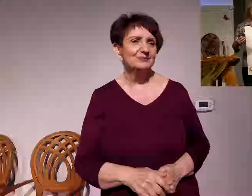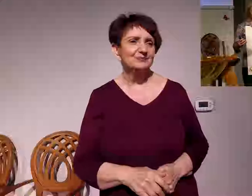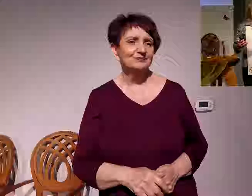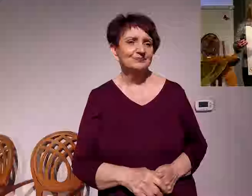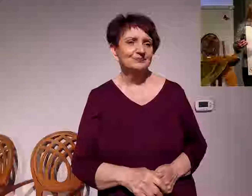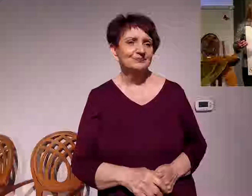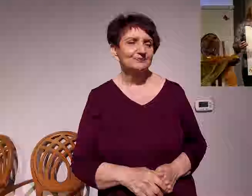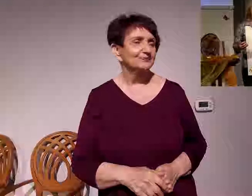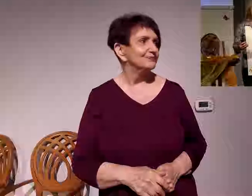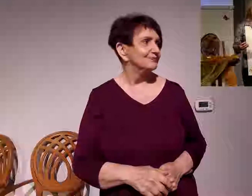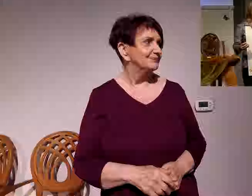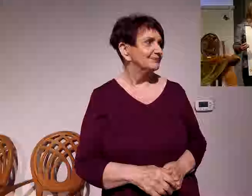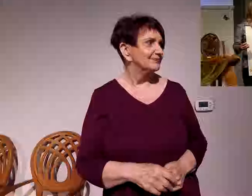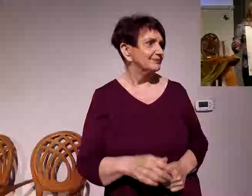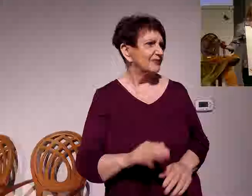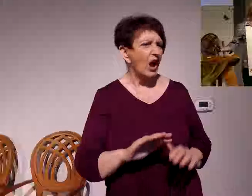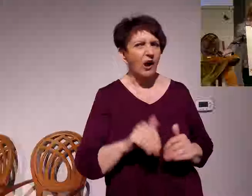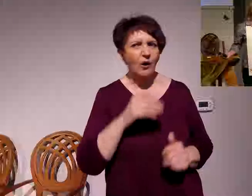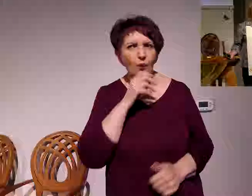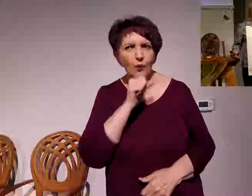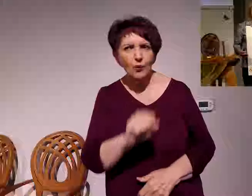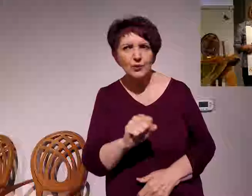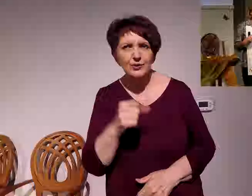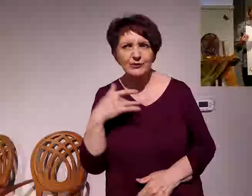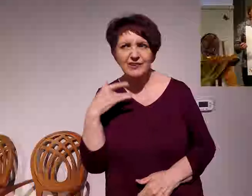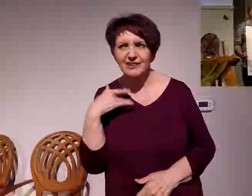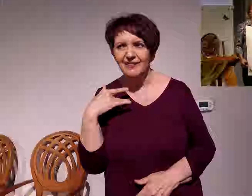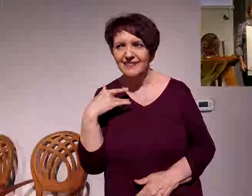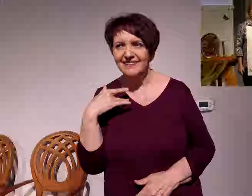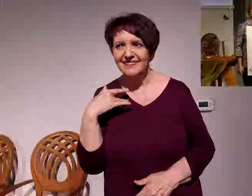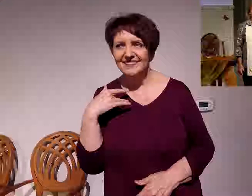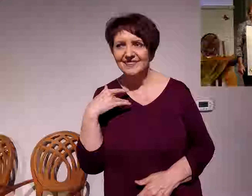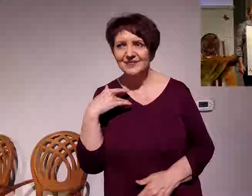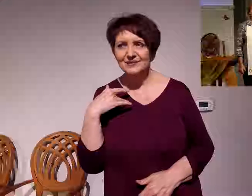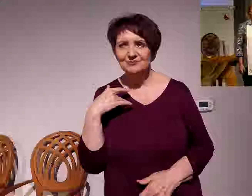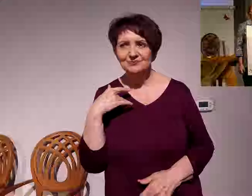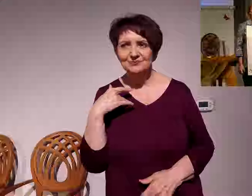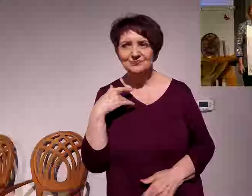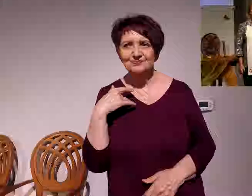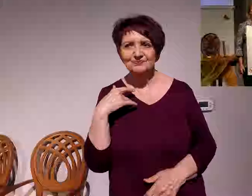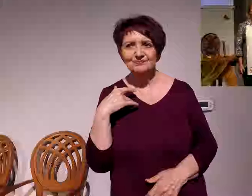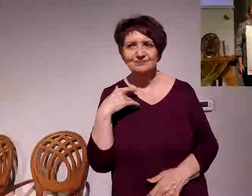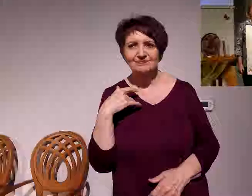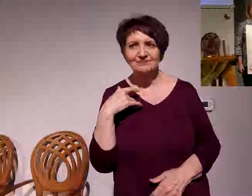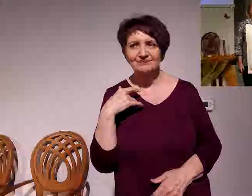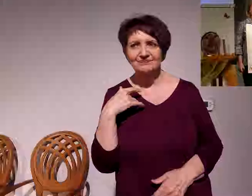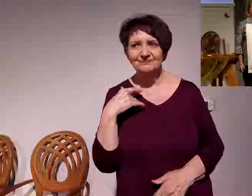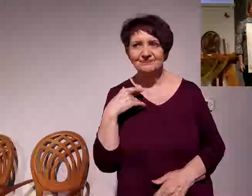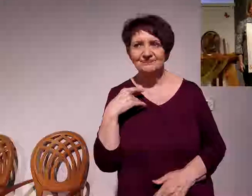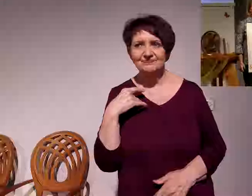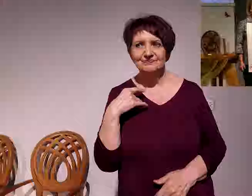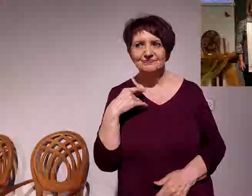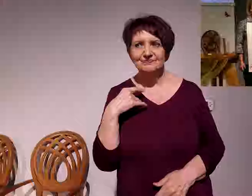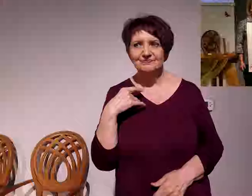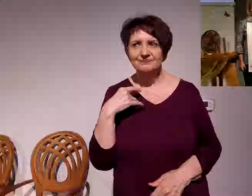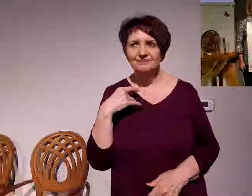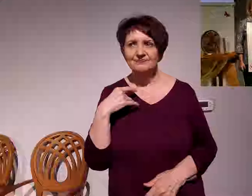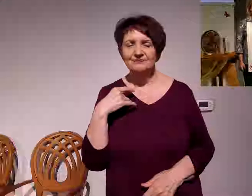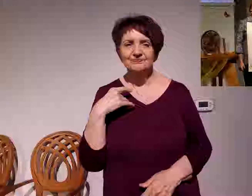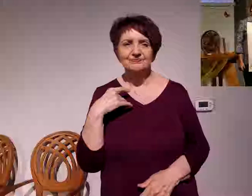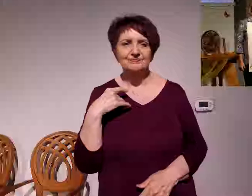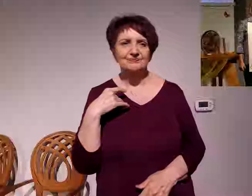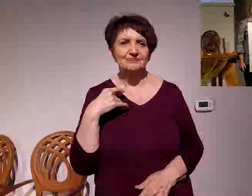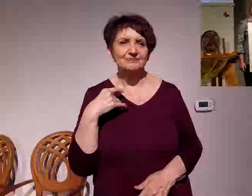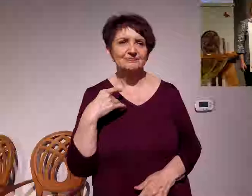Just grab that one. one. Just grab that one too. How old do you feel? Just grab it inside yourself. Yeah.